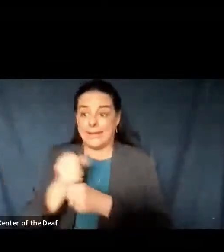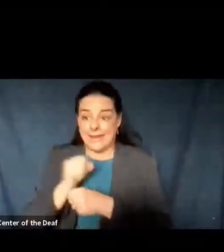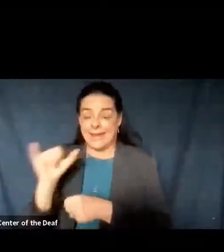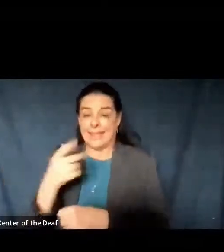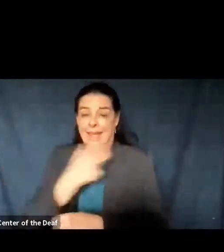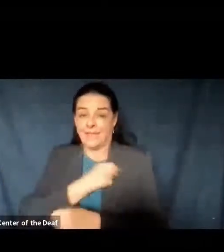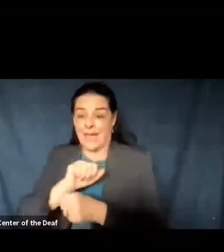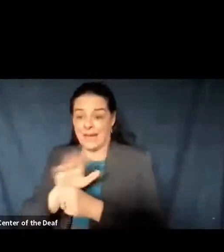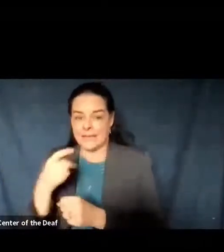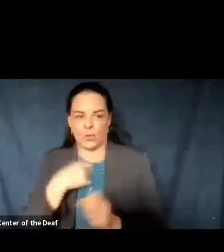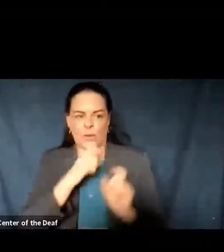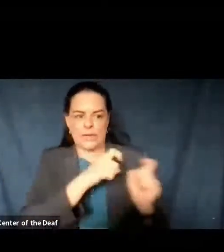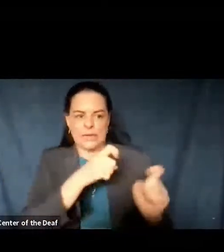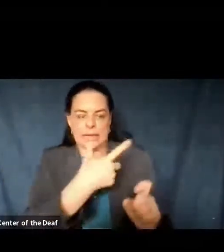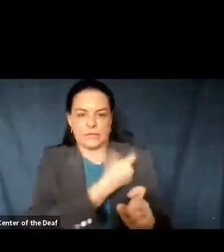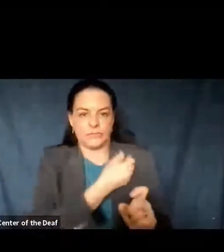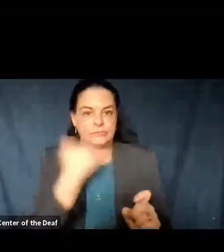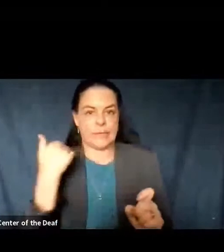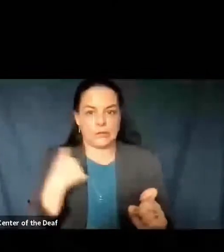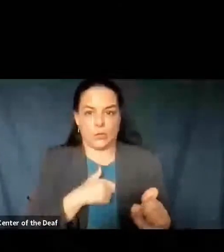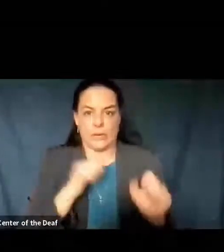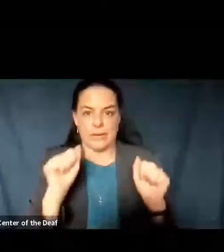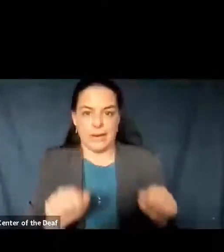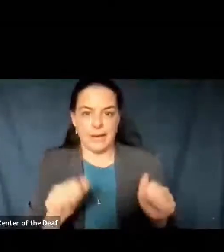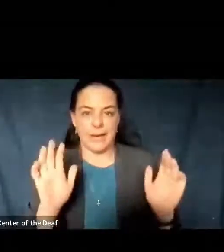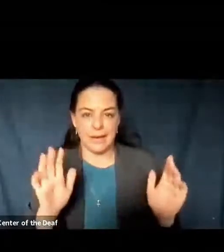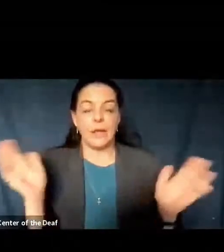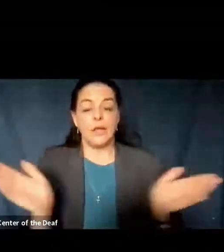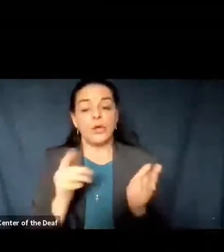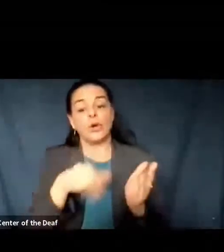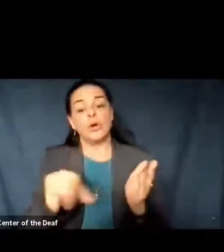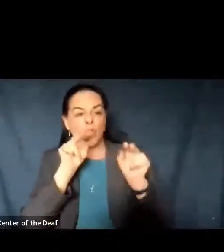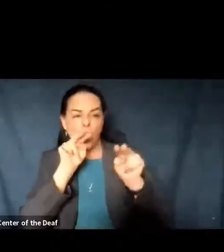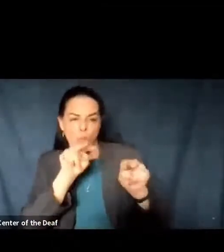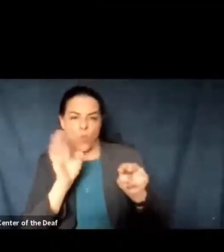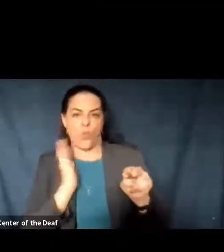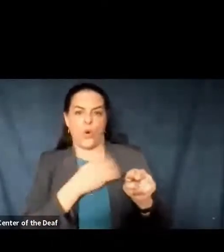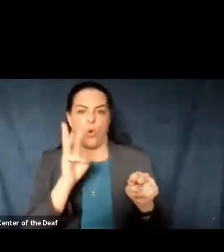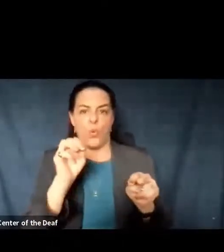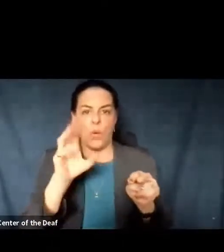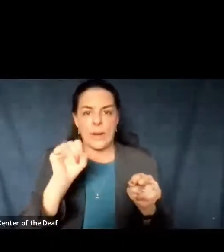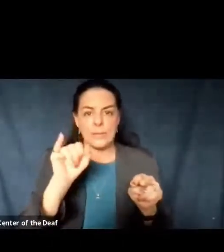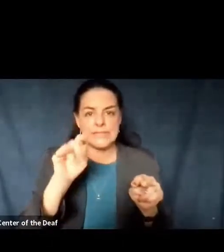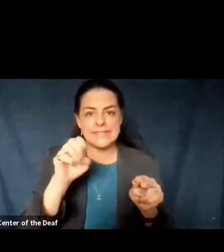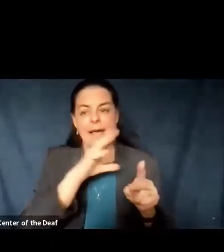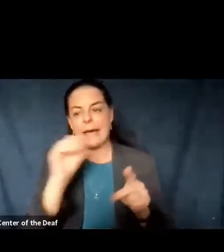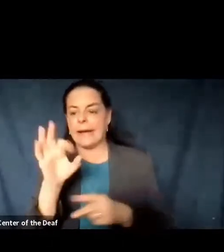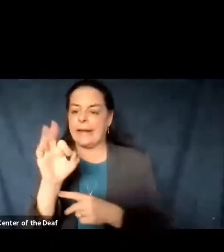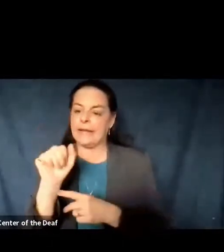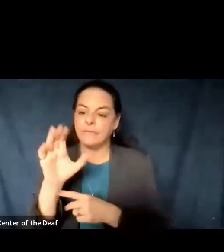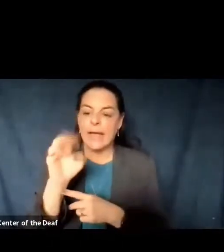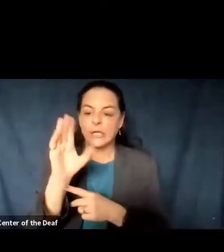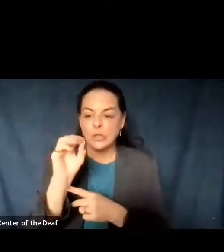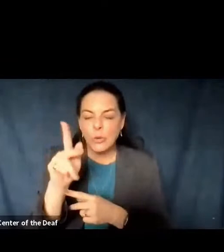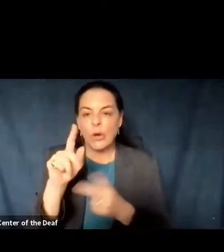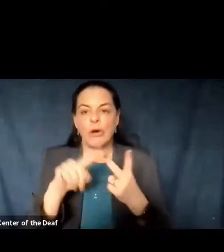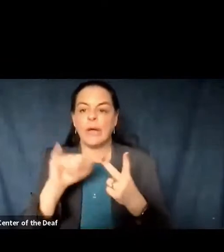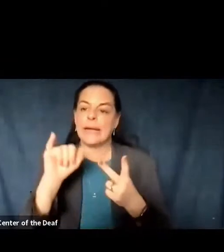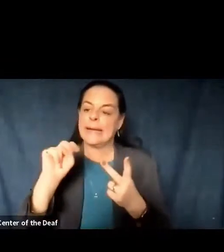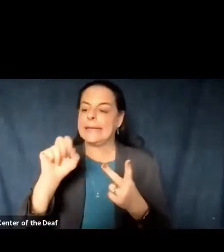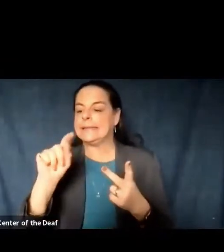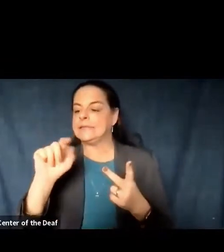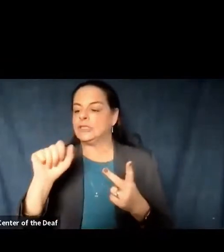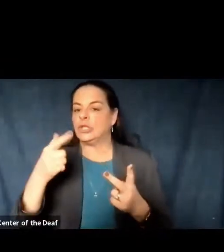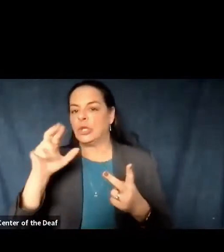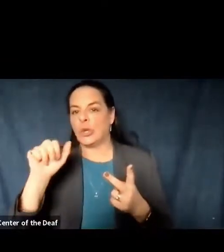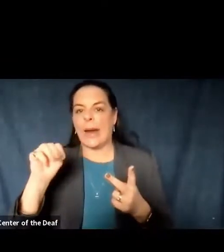ability. And we encourage you to continue to keep an eye on our website and our social media platforms and watch here for us announcing